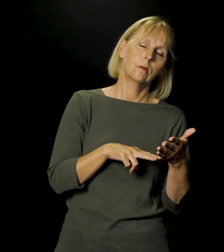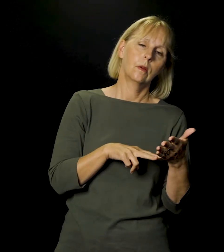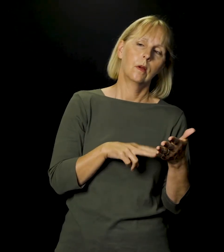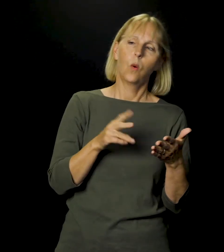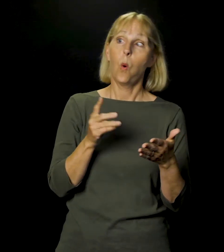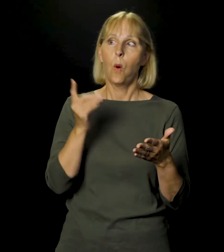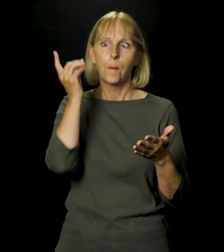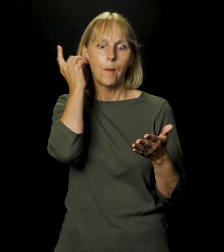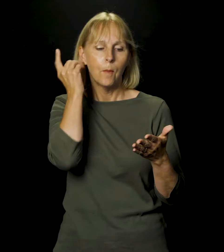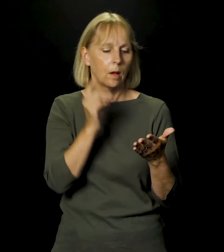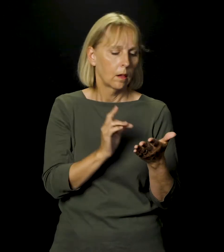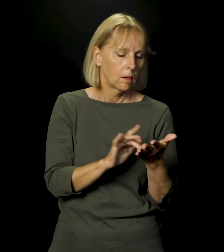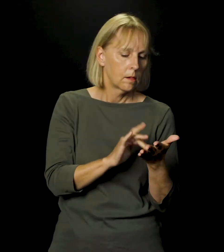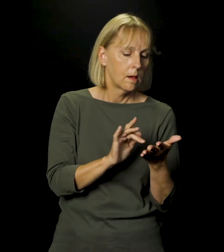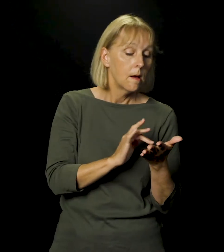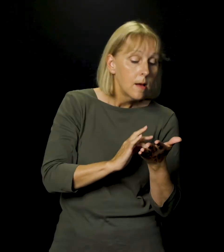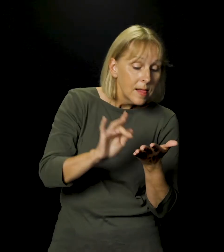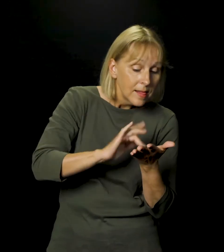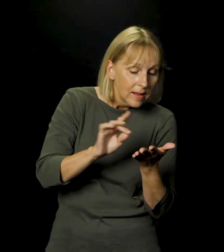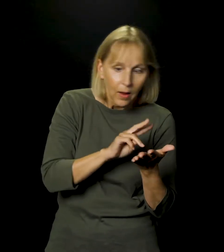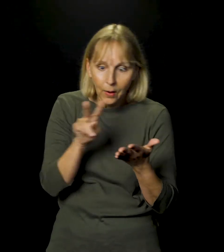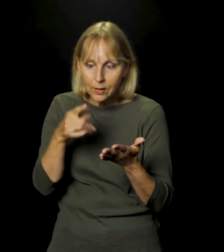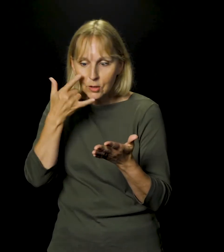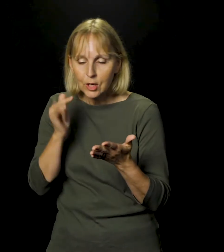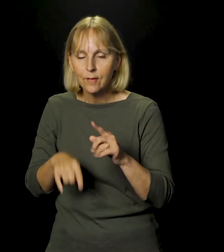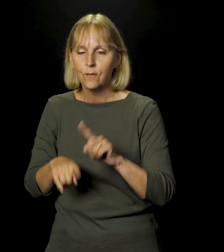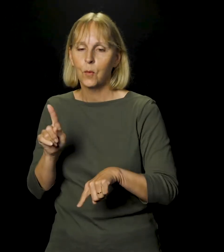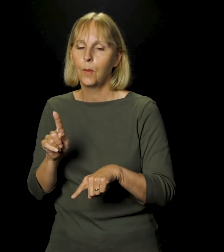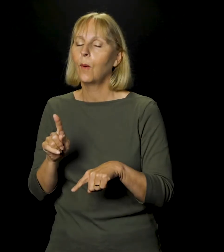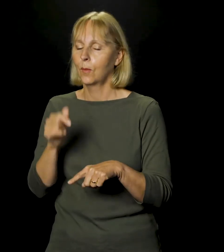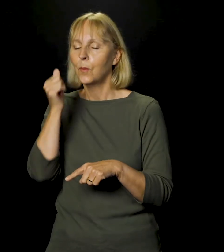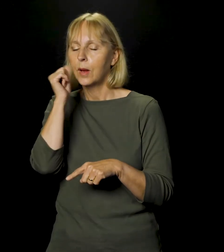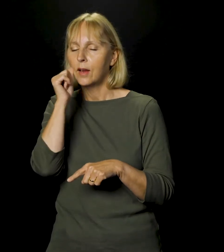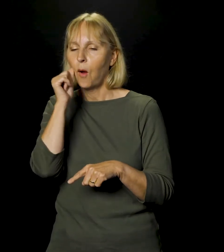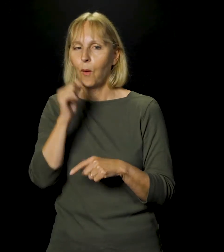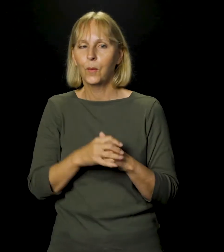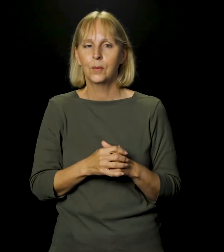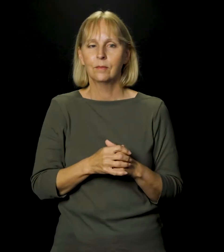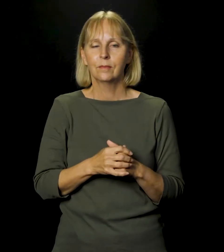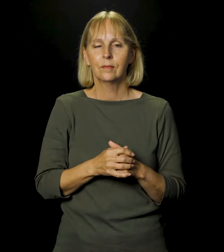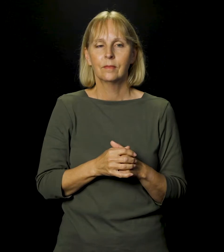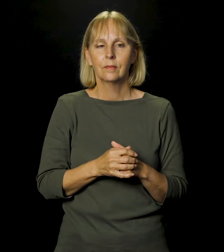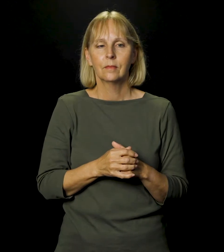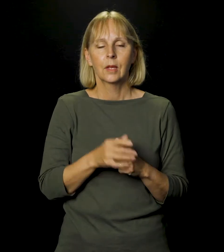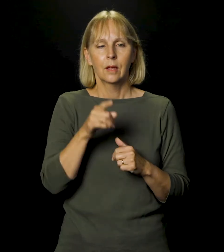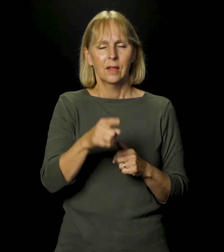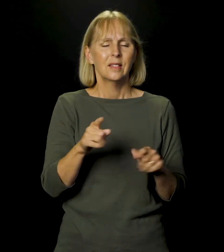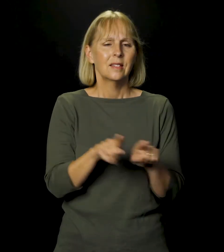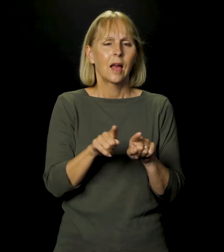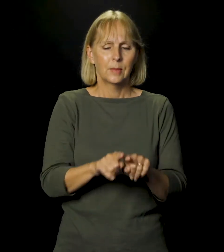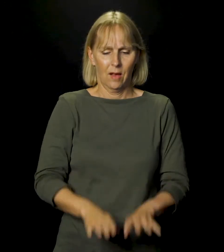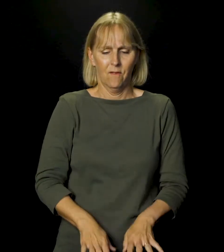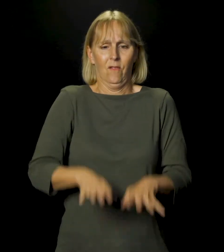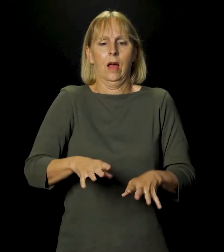sprung checking the footy scores. We know, okay? This all contributes to a huge flood of information, much